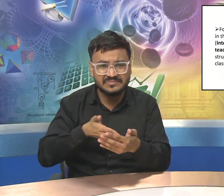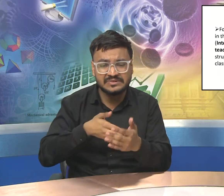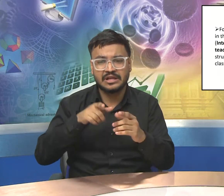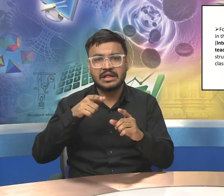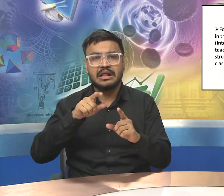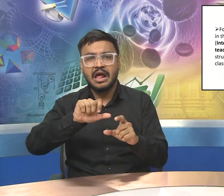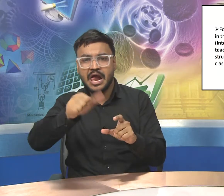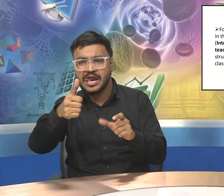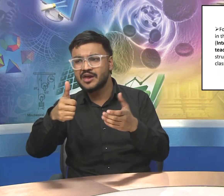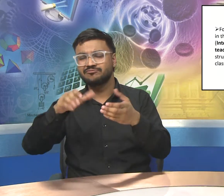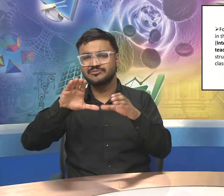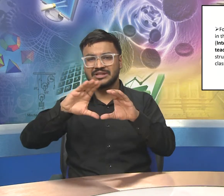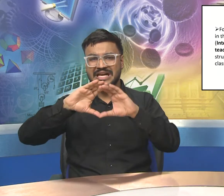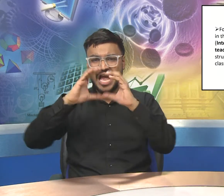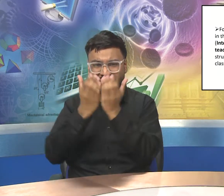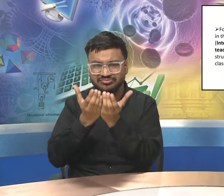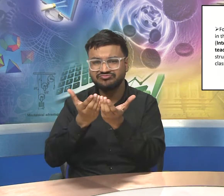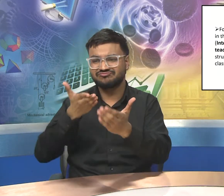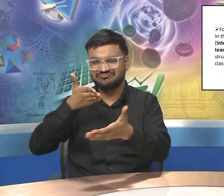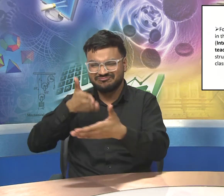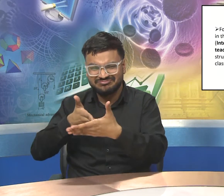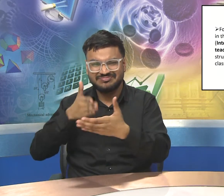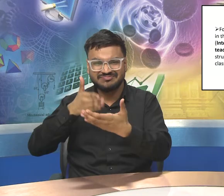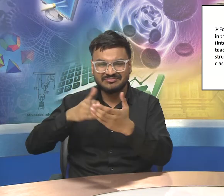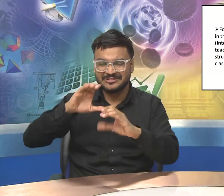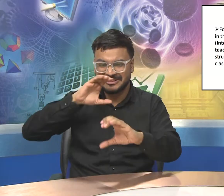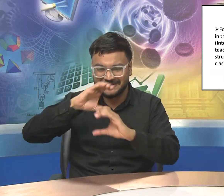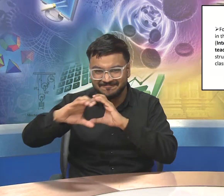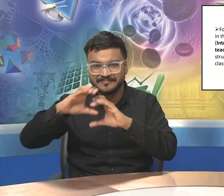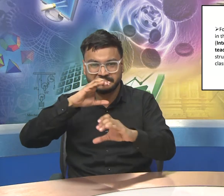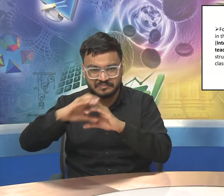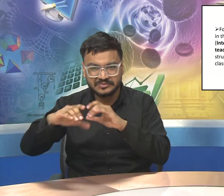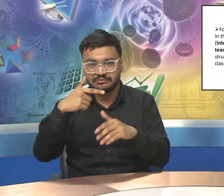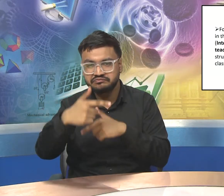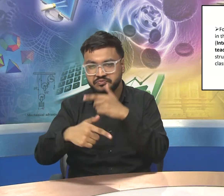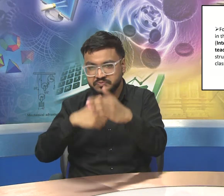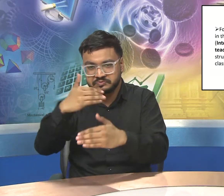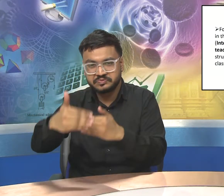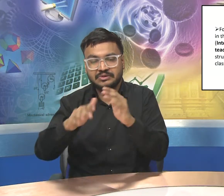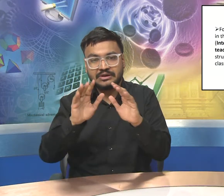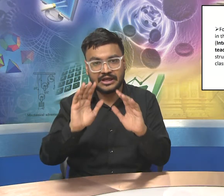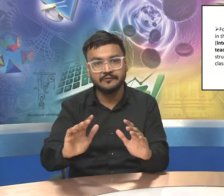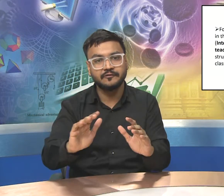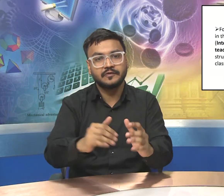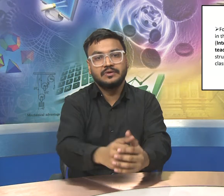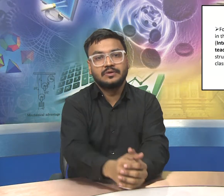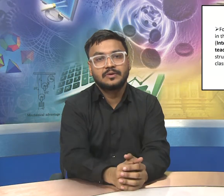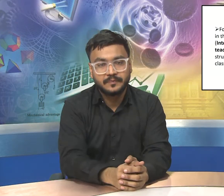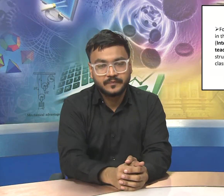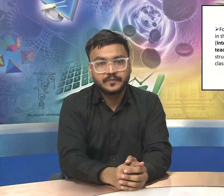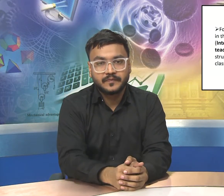However, teachers are still struggling to effectively communicate in the classroom.